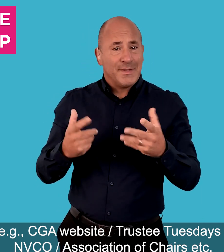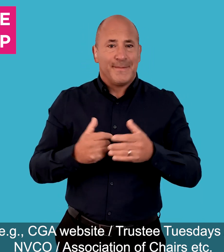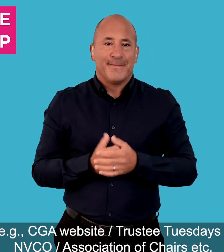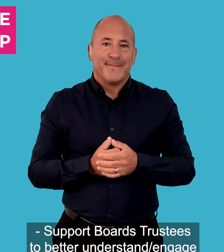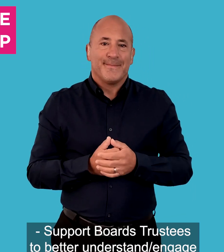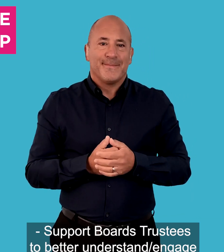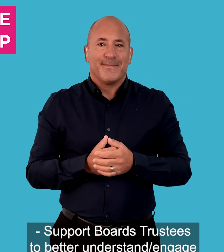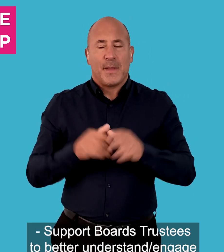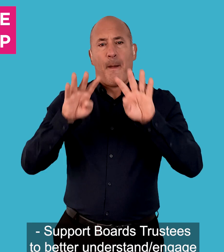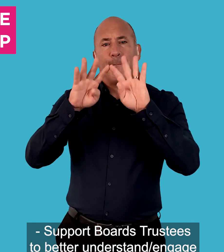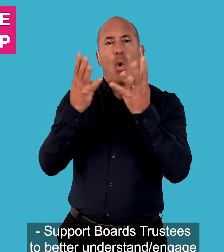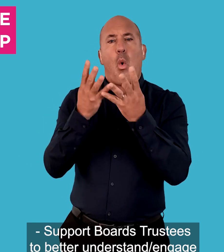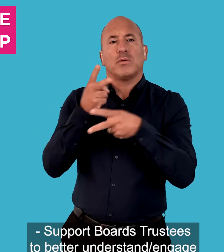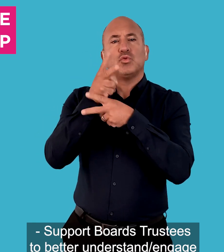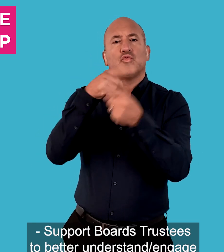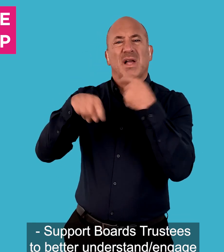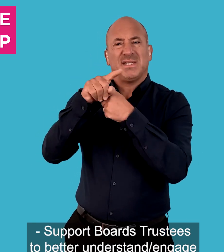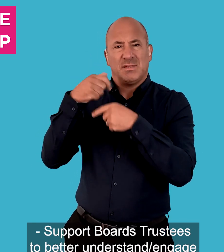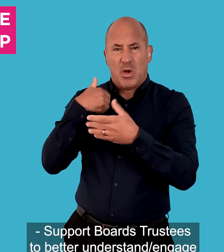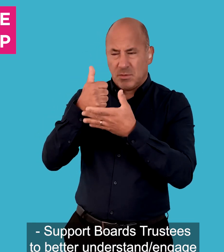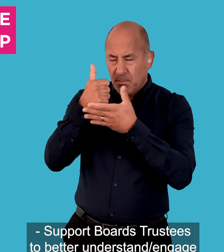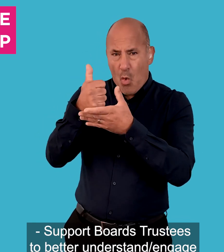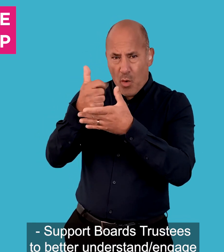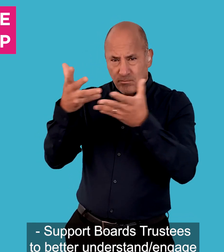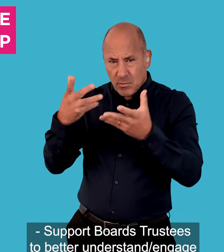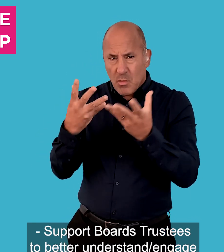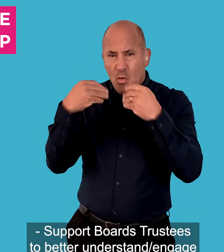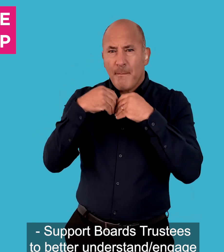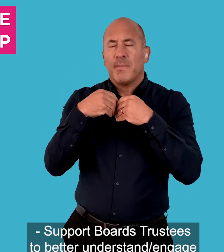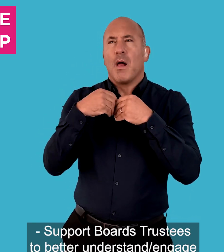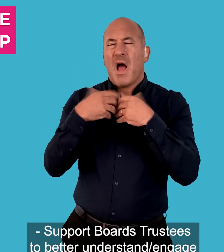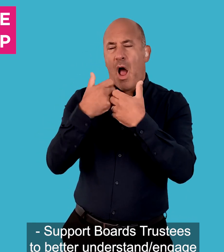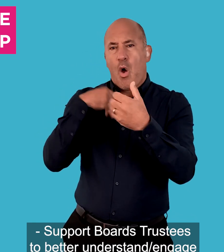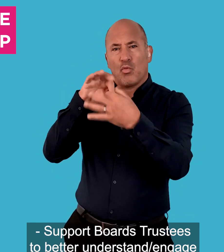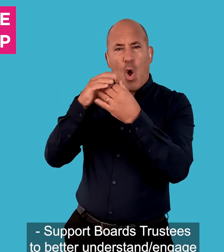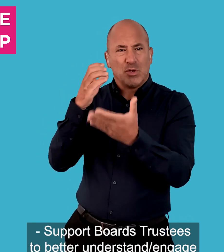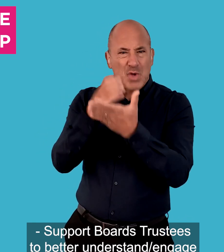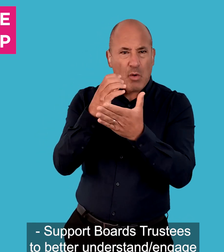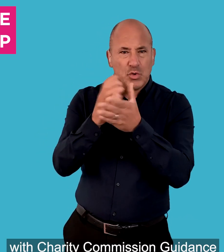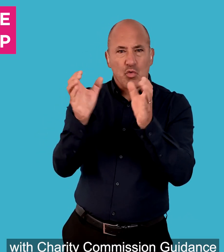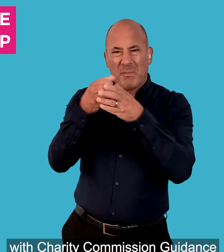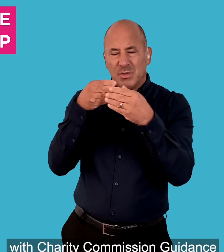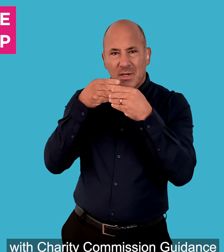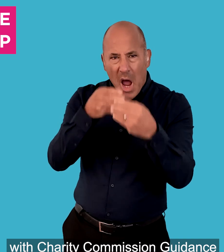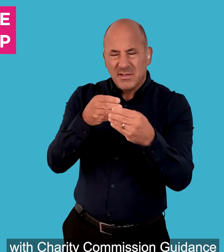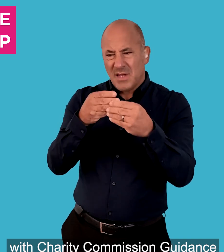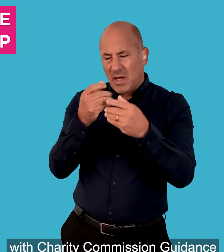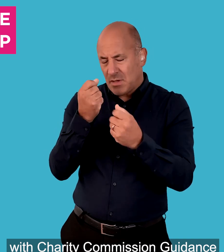etc. Support boards trustees to better understand / engage with